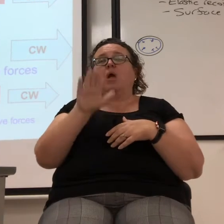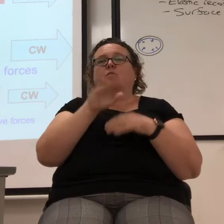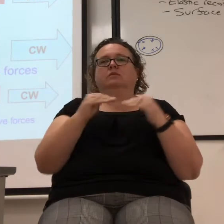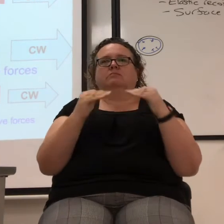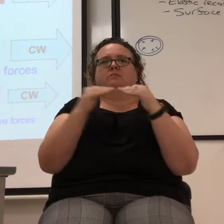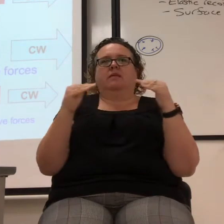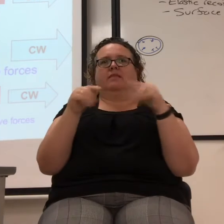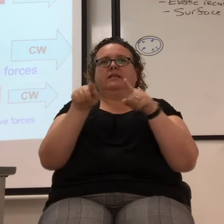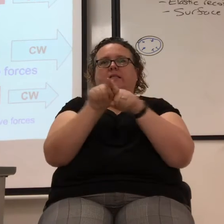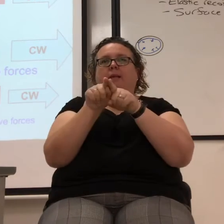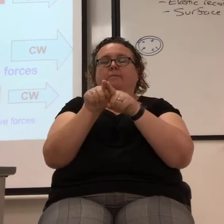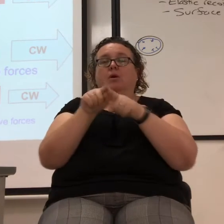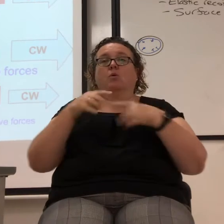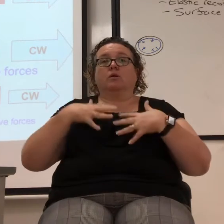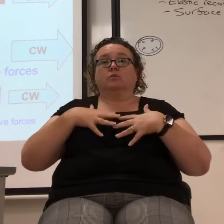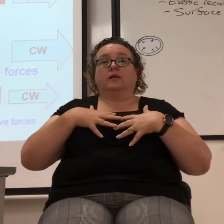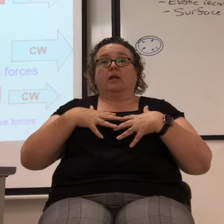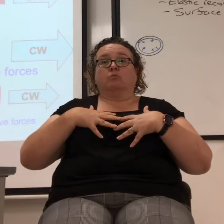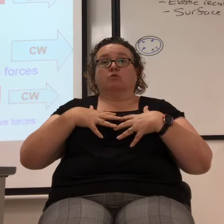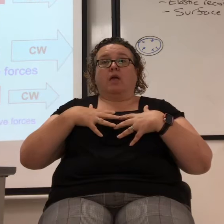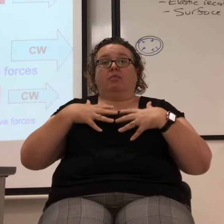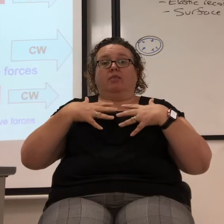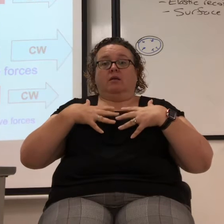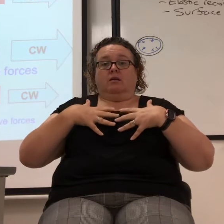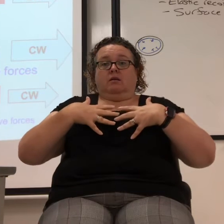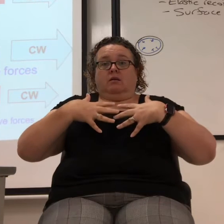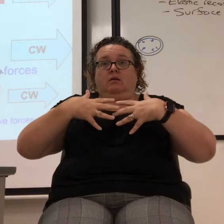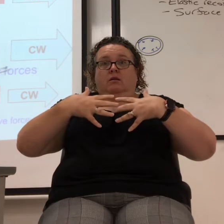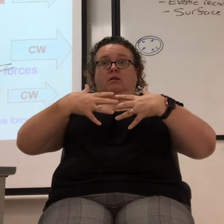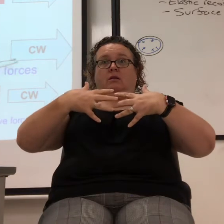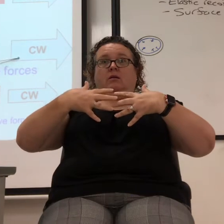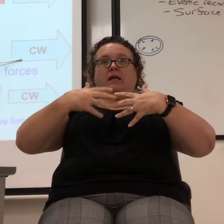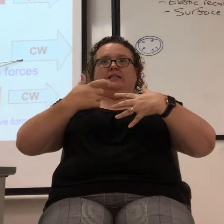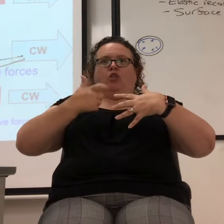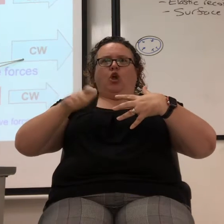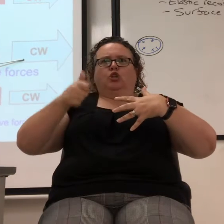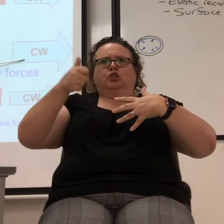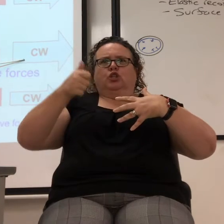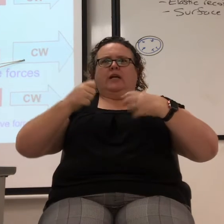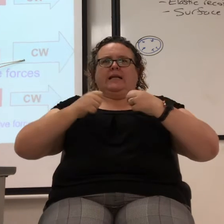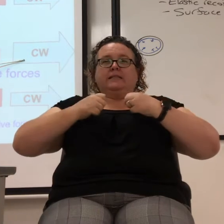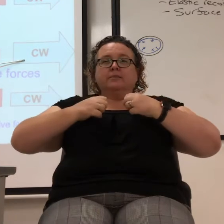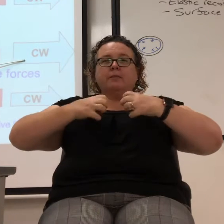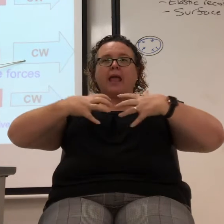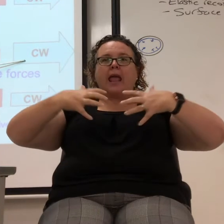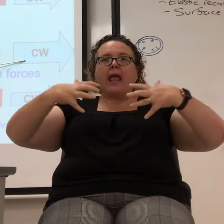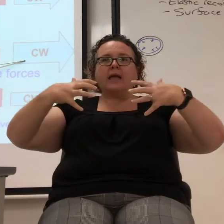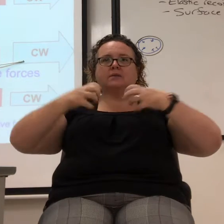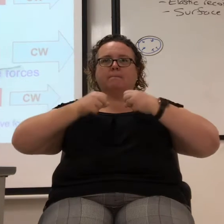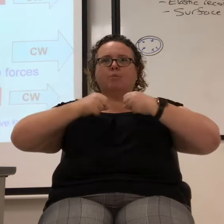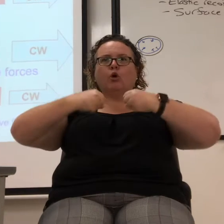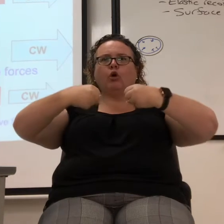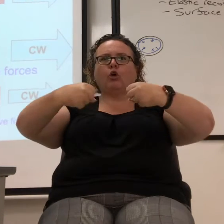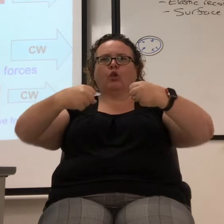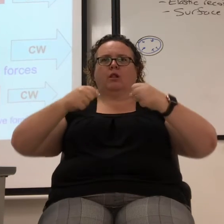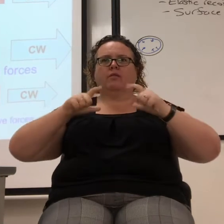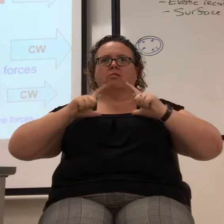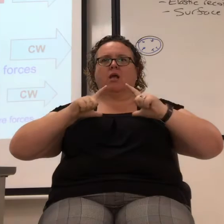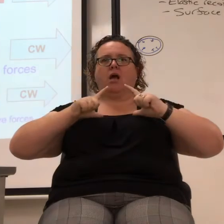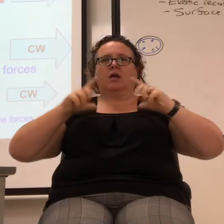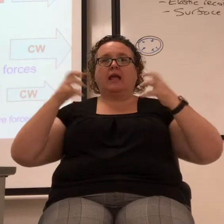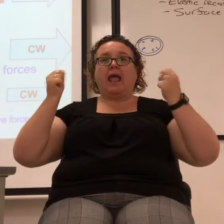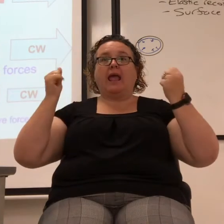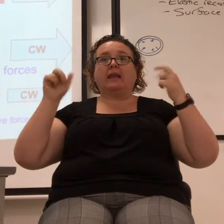you take a breath, chest wall forces are larger. They expand your chest, pull the lung out, air rushes